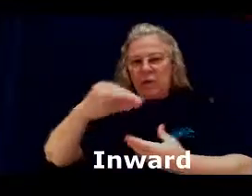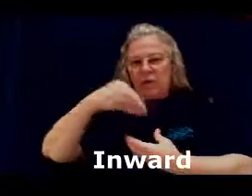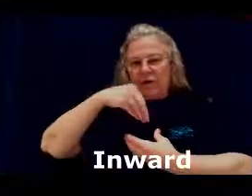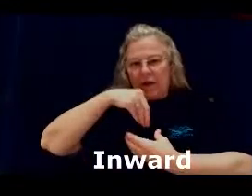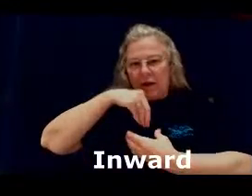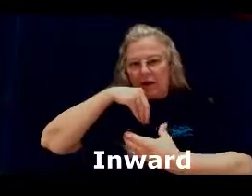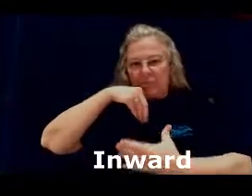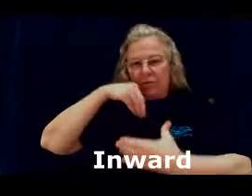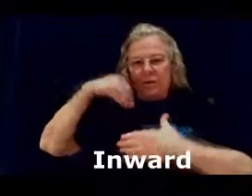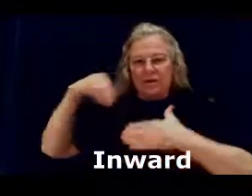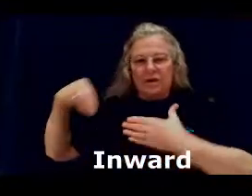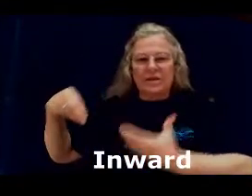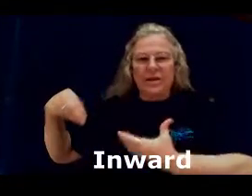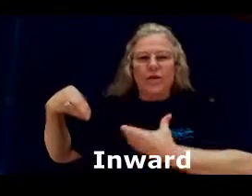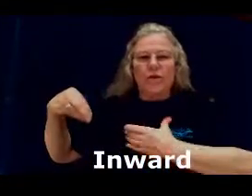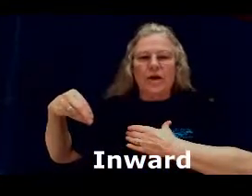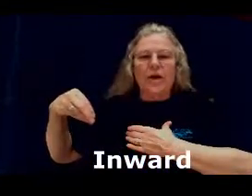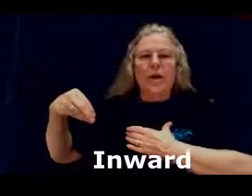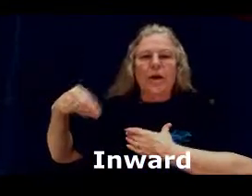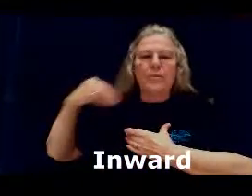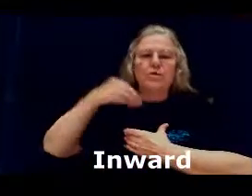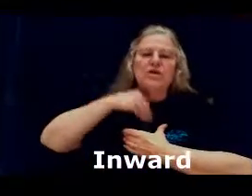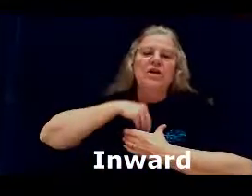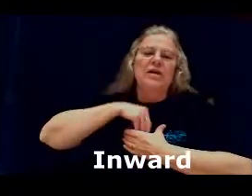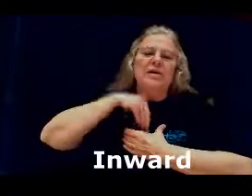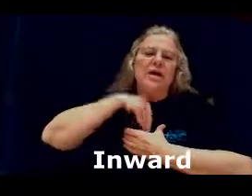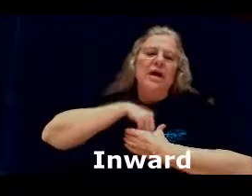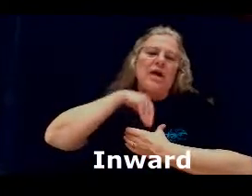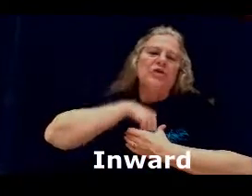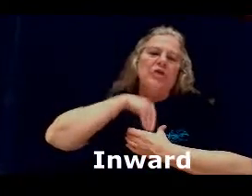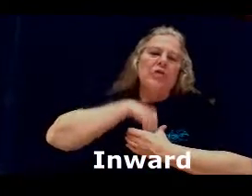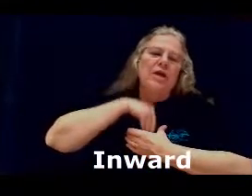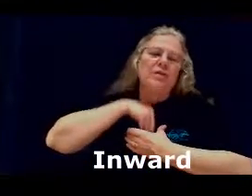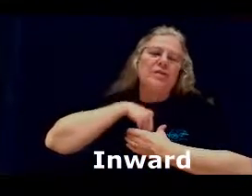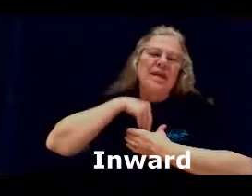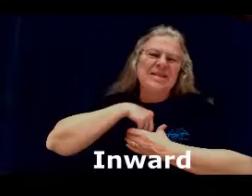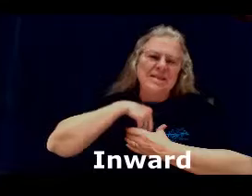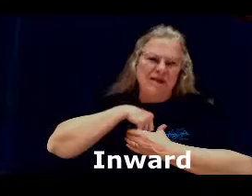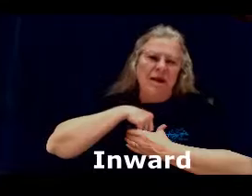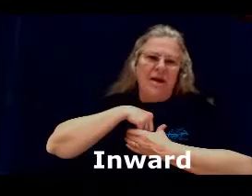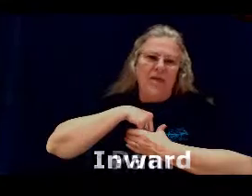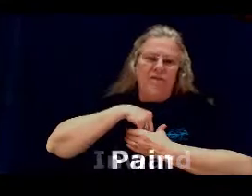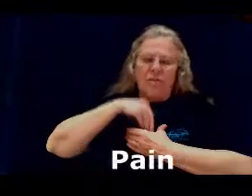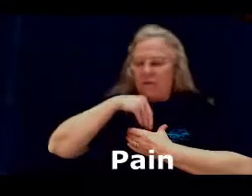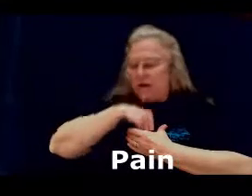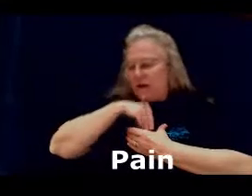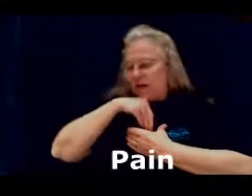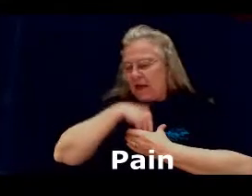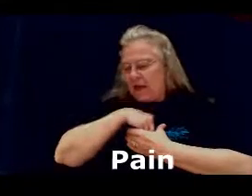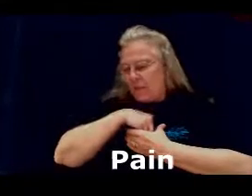Inward. And it's like you're going to cup your chest and show that it goes inside of you.